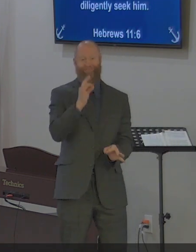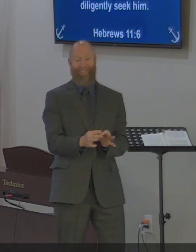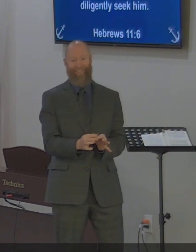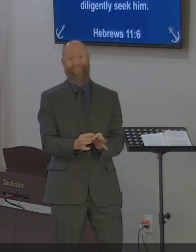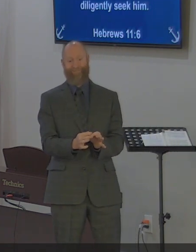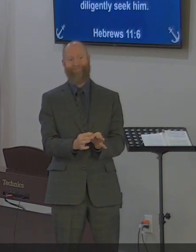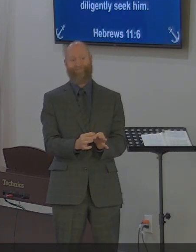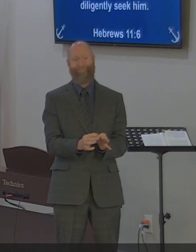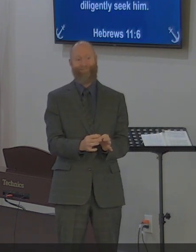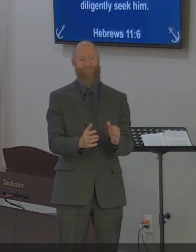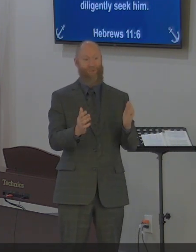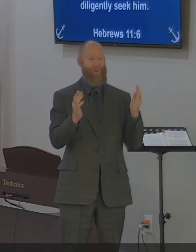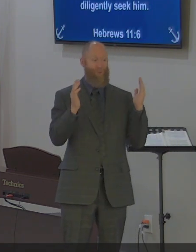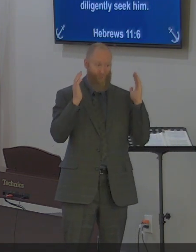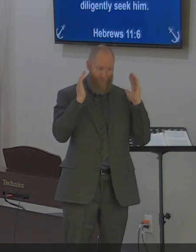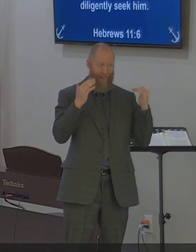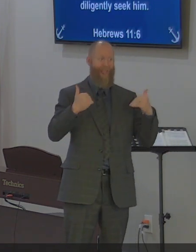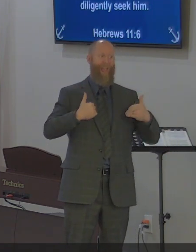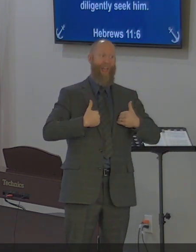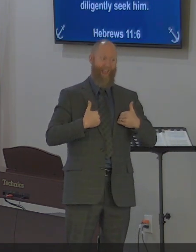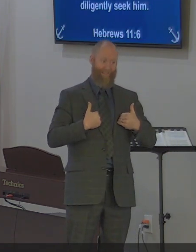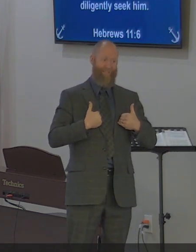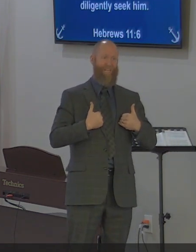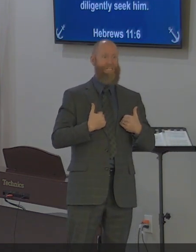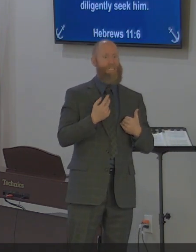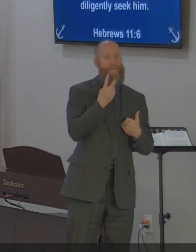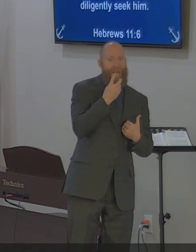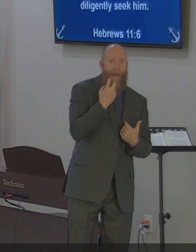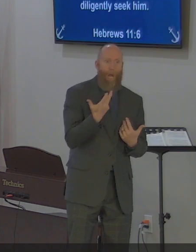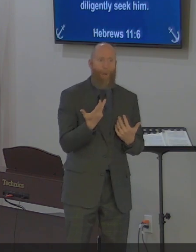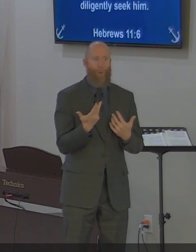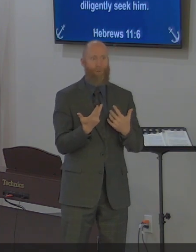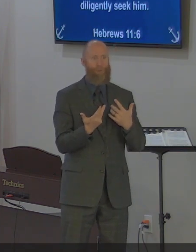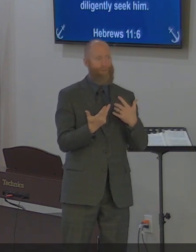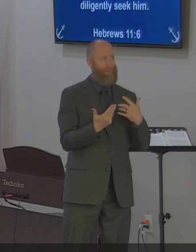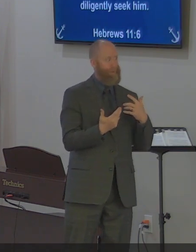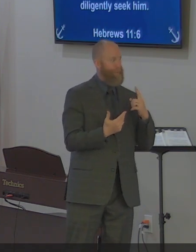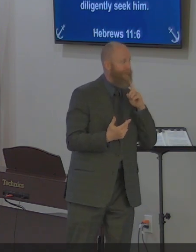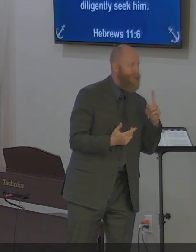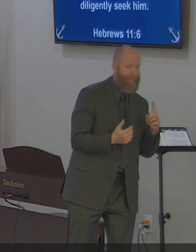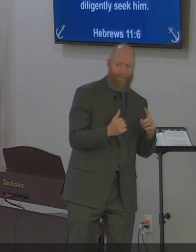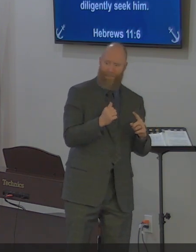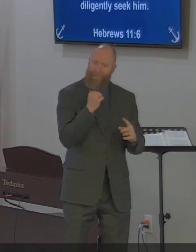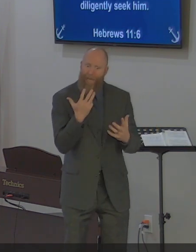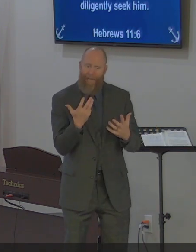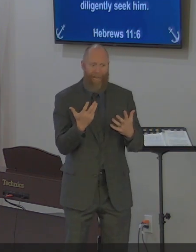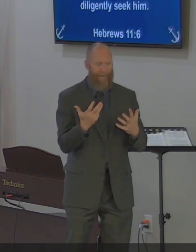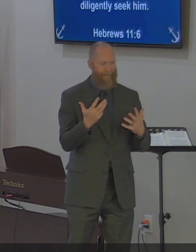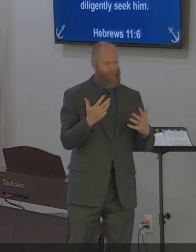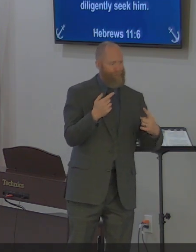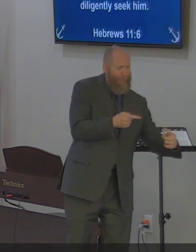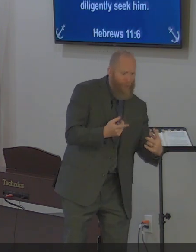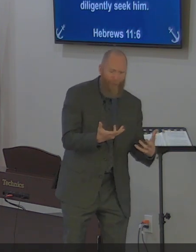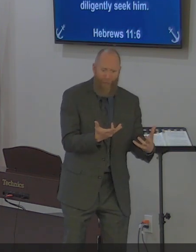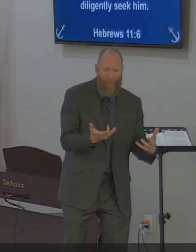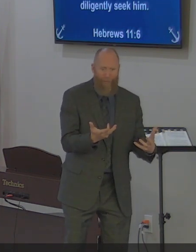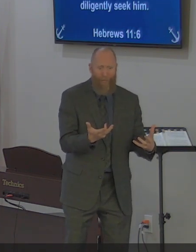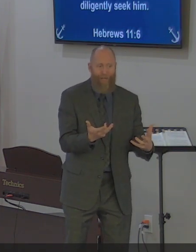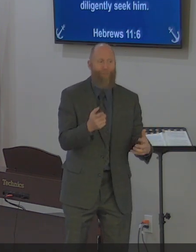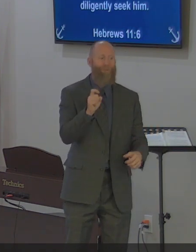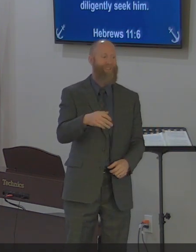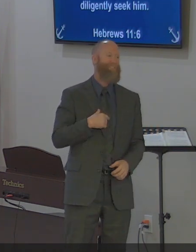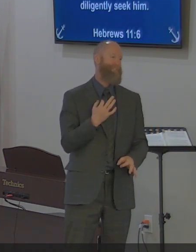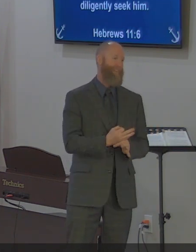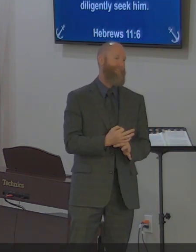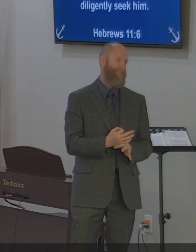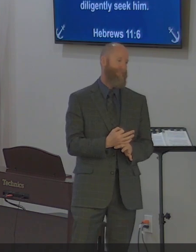times where you doubt it, and you're going to have times where you go back on it. But if you want to be used and you want to live your life for Christ, it's going to take faith.